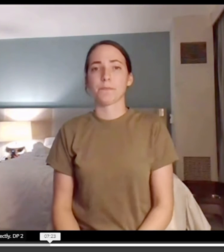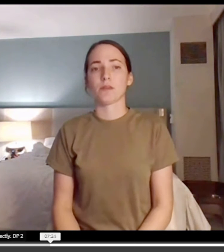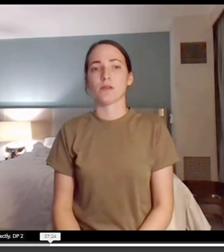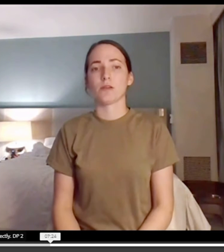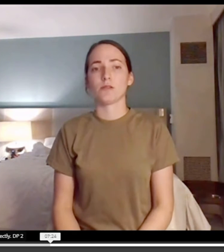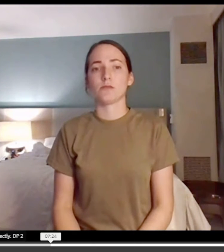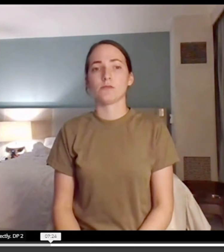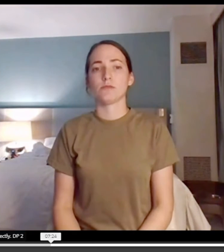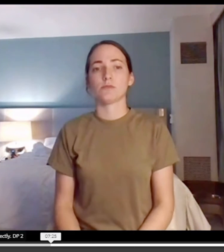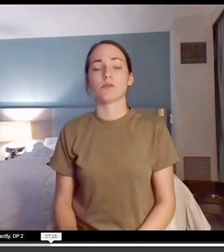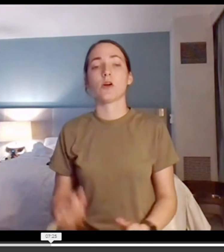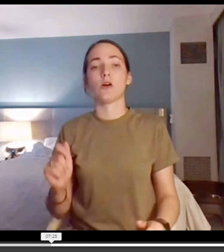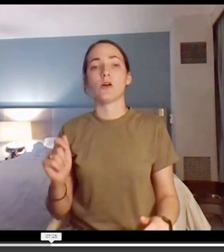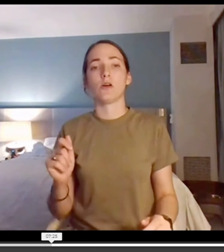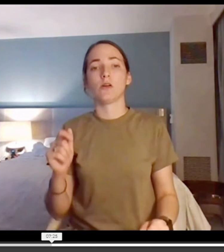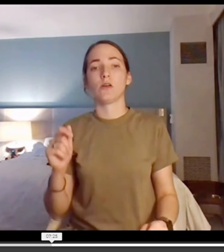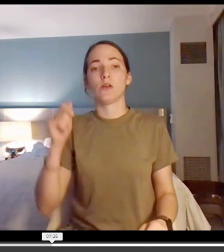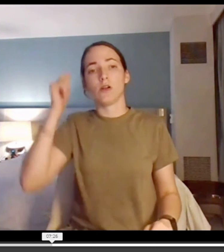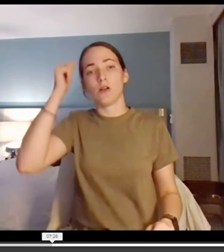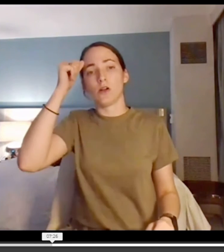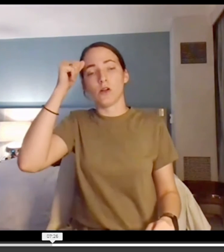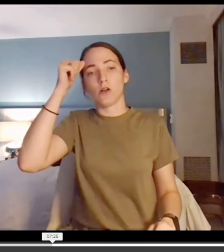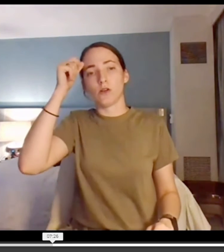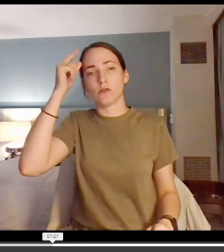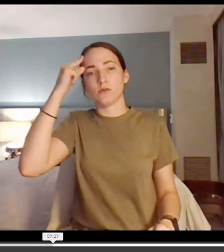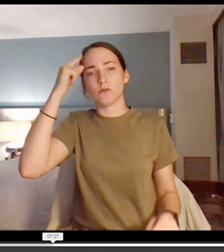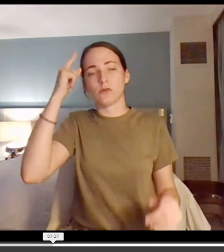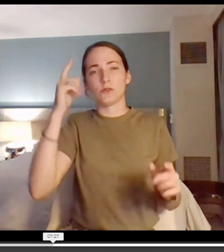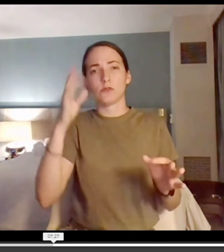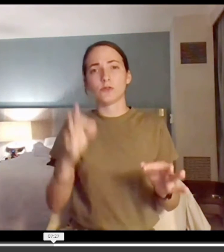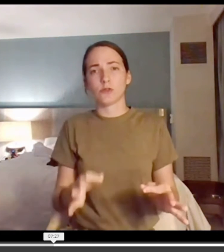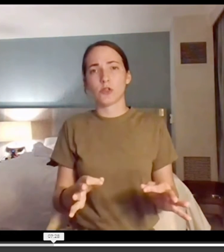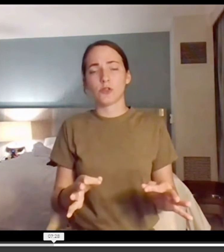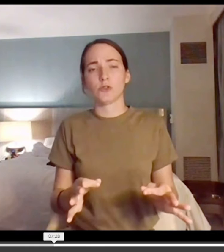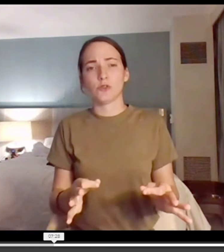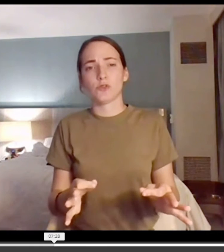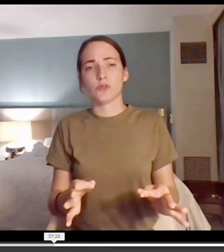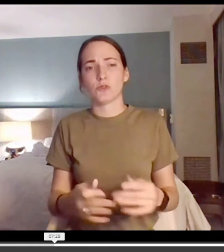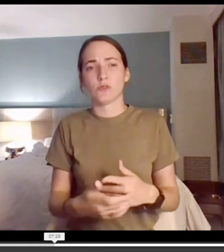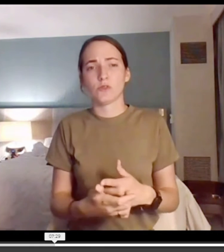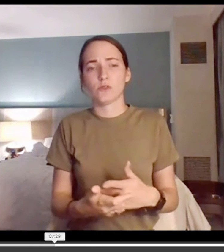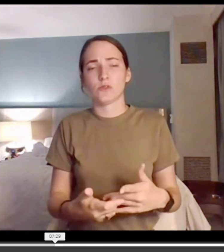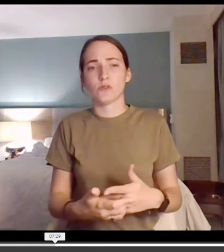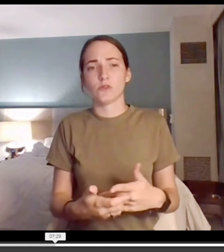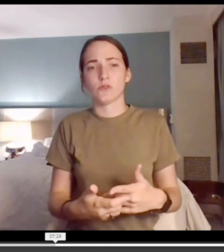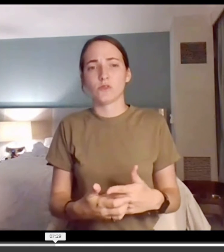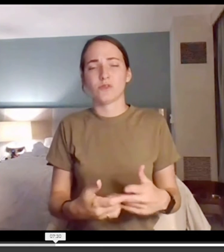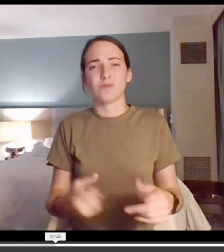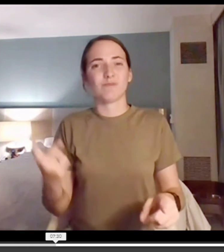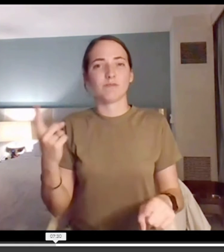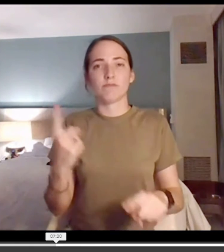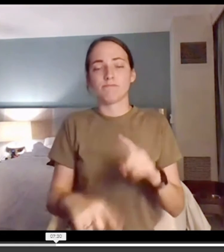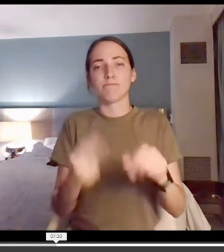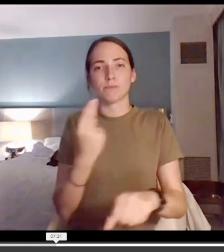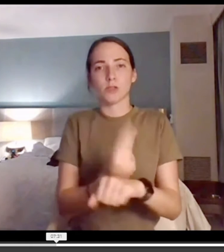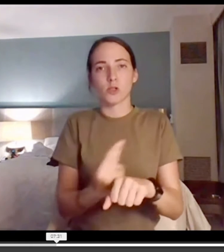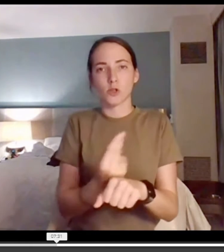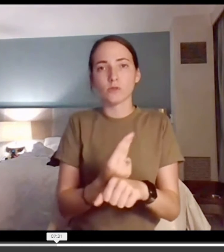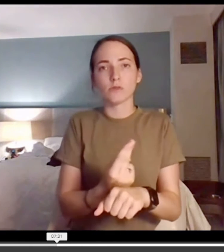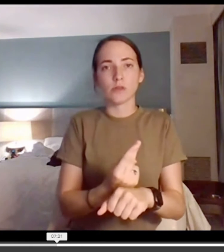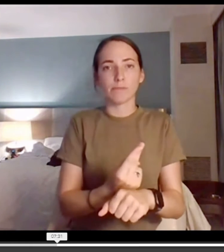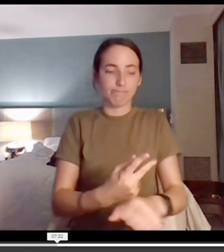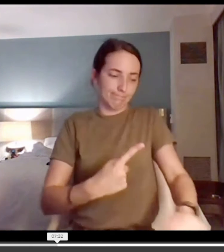Judges hate people who use the medical services to feed a drug addiction, whether it's prescription or